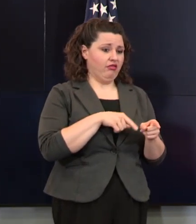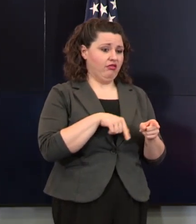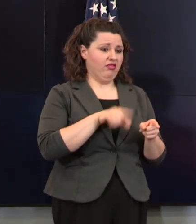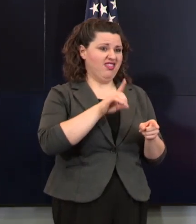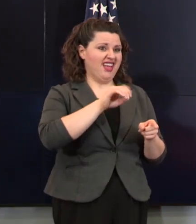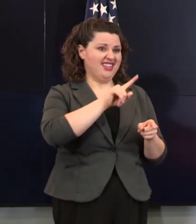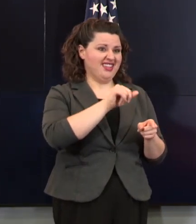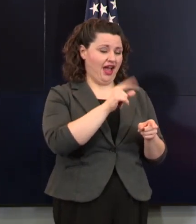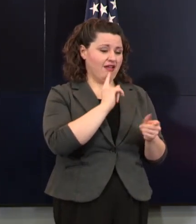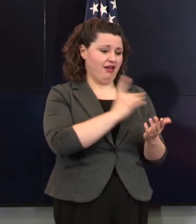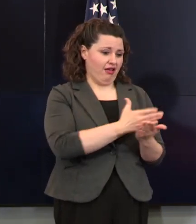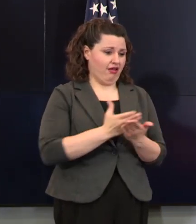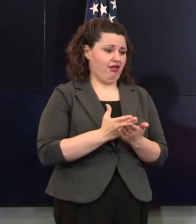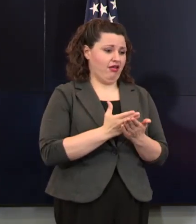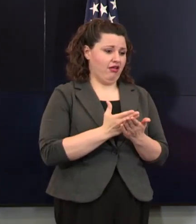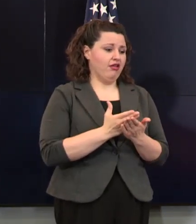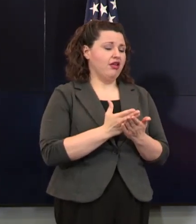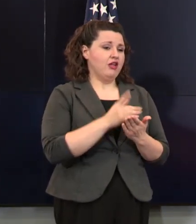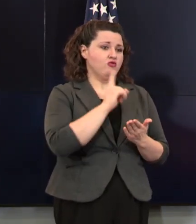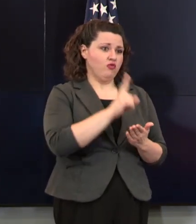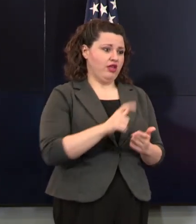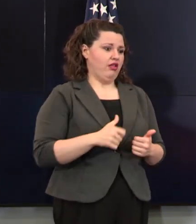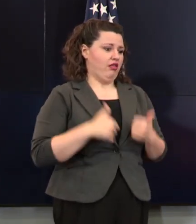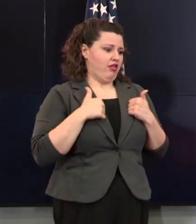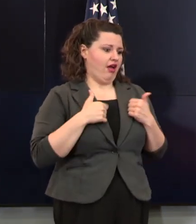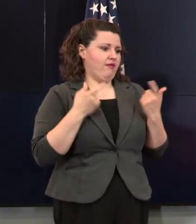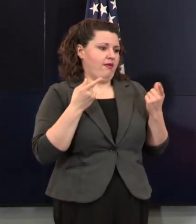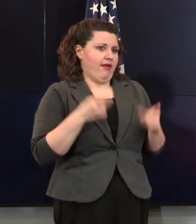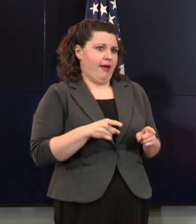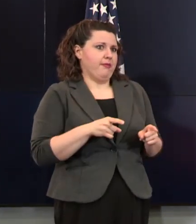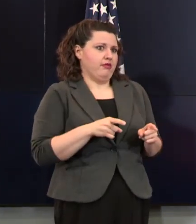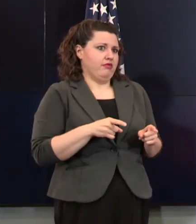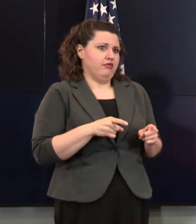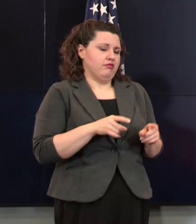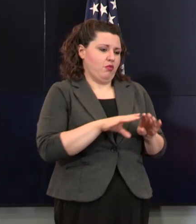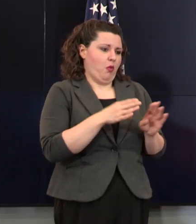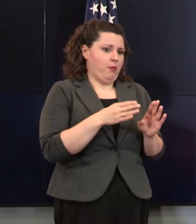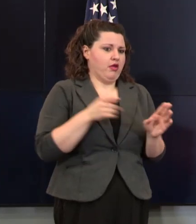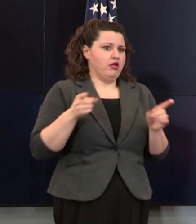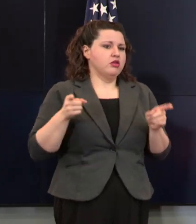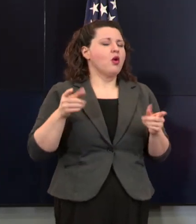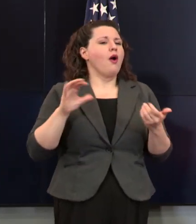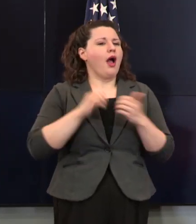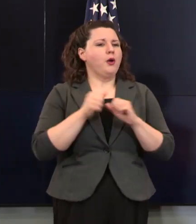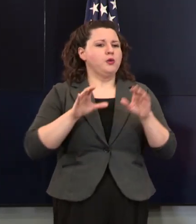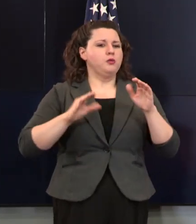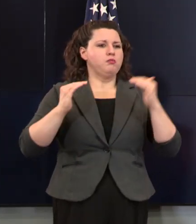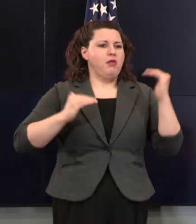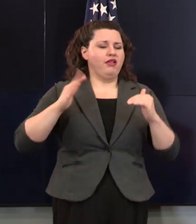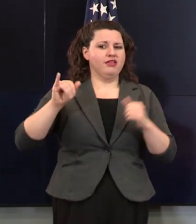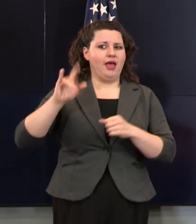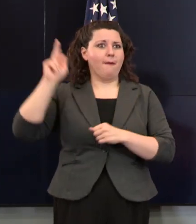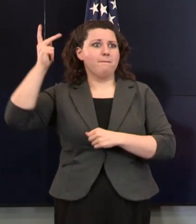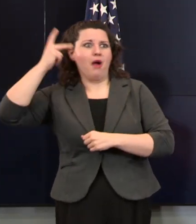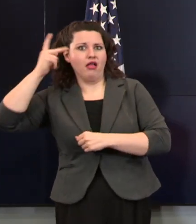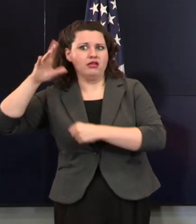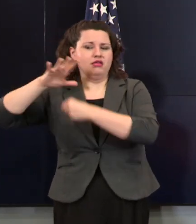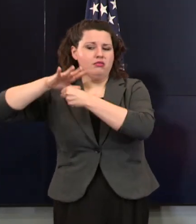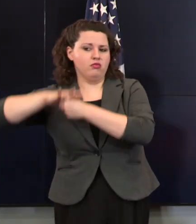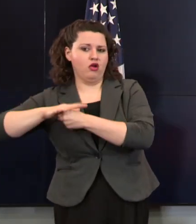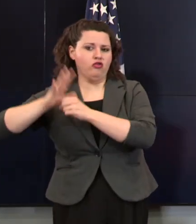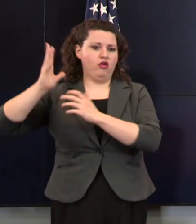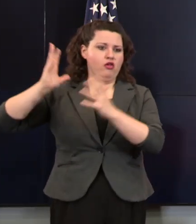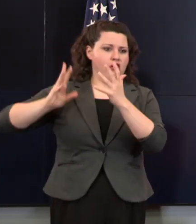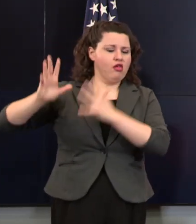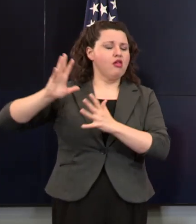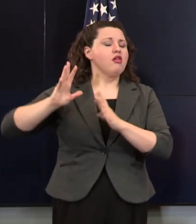data that you're reviewing and the real life implications of reopening. So how do you balance that, the politics of all of this and the